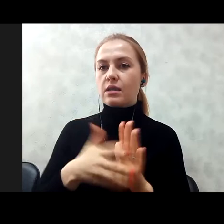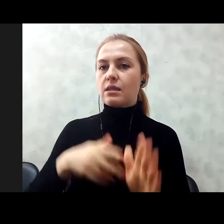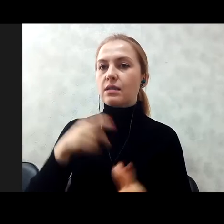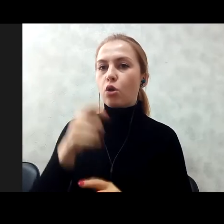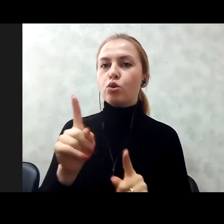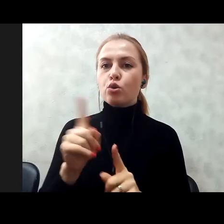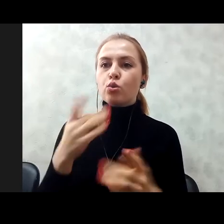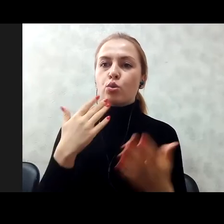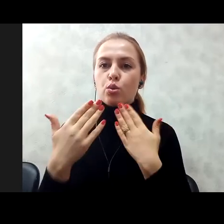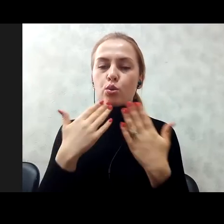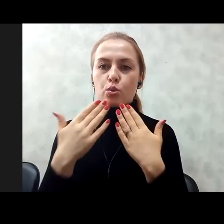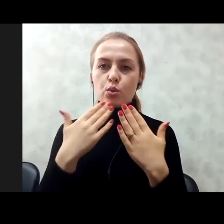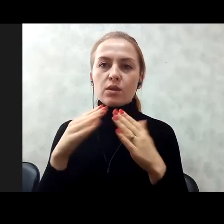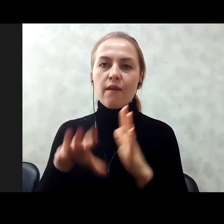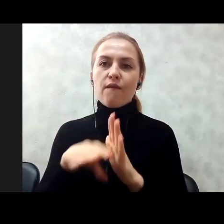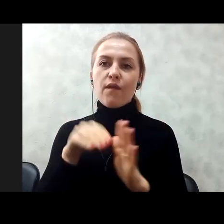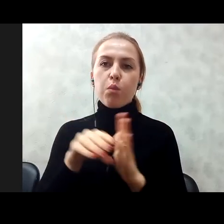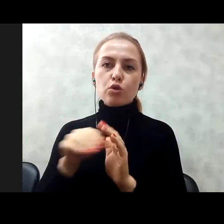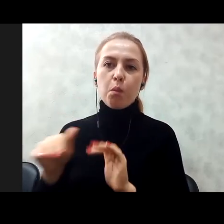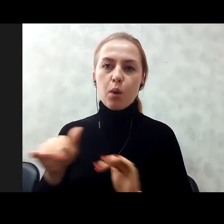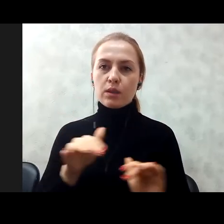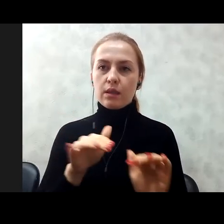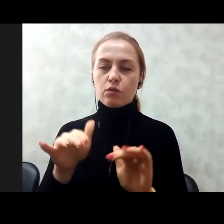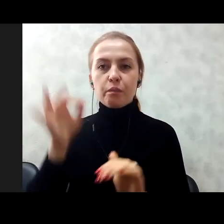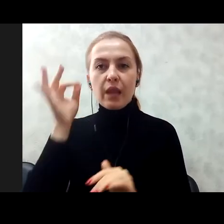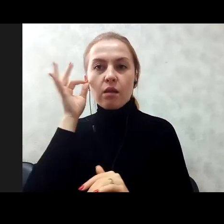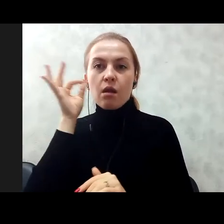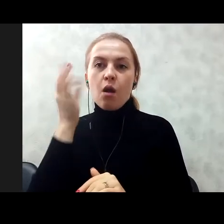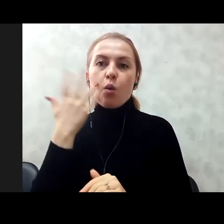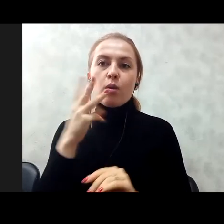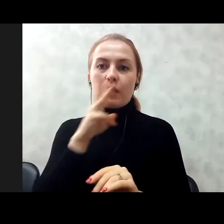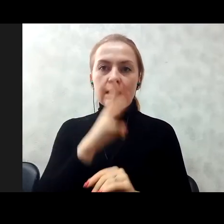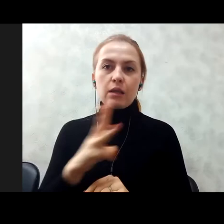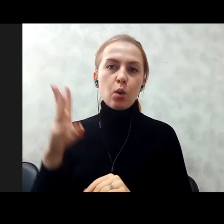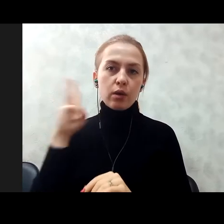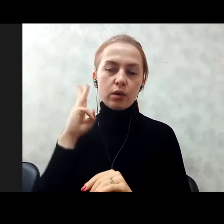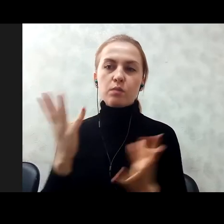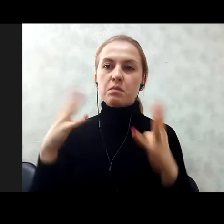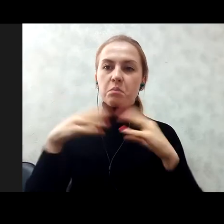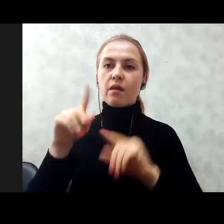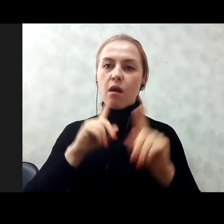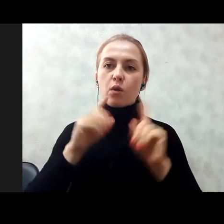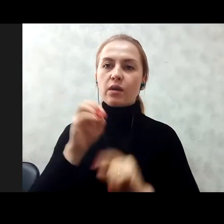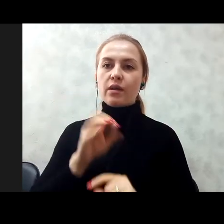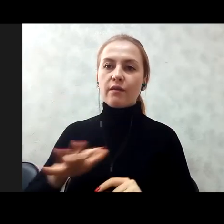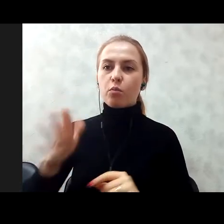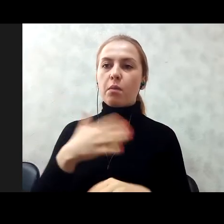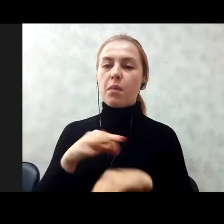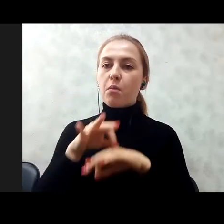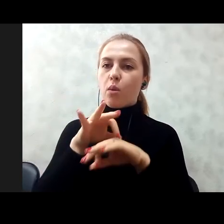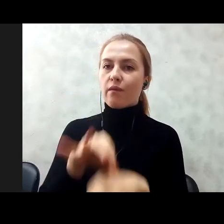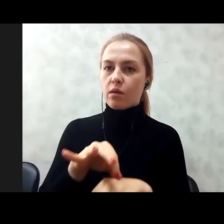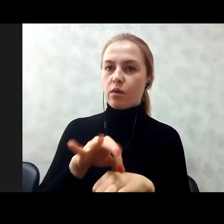18,000 of complaints were registered by the national police, and they directly pertain to the violations